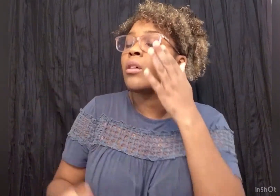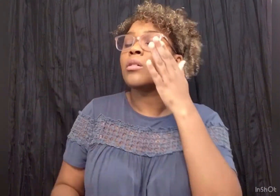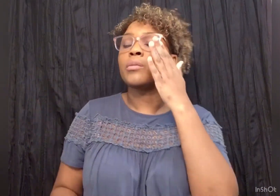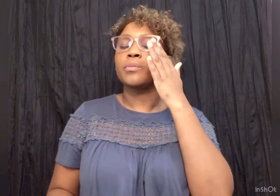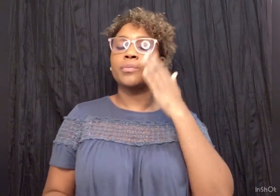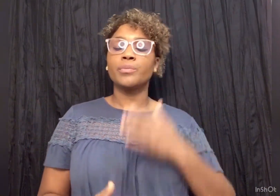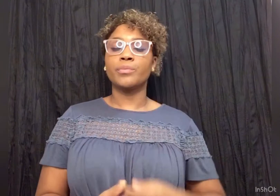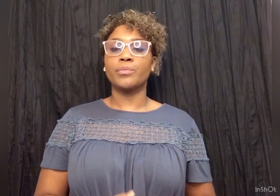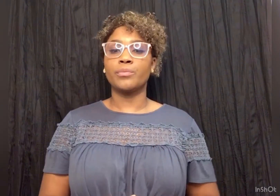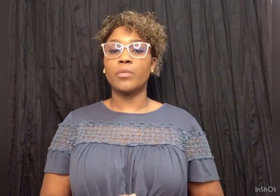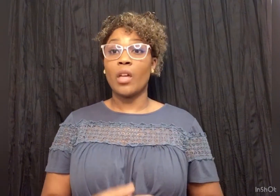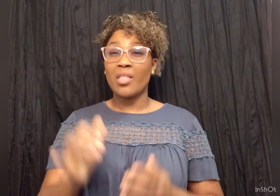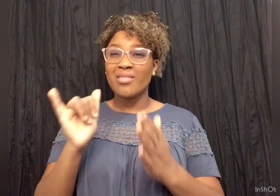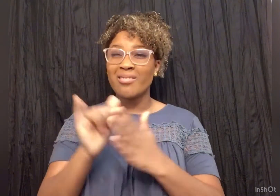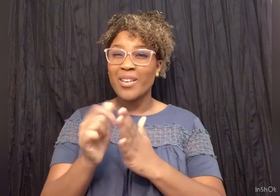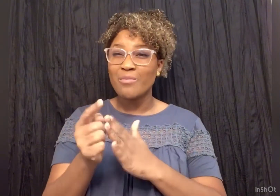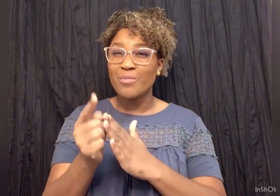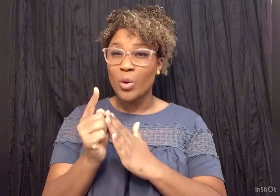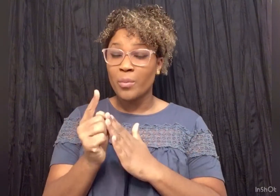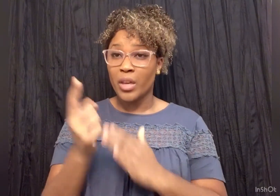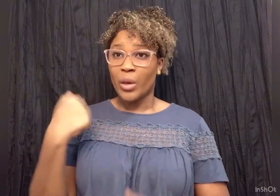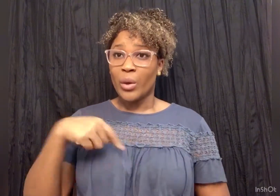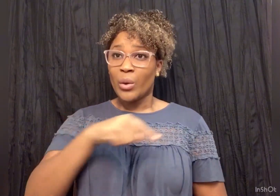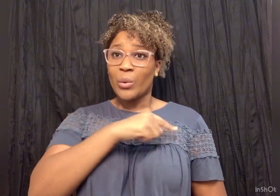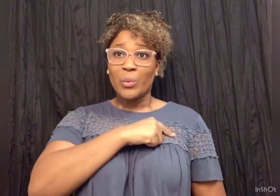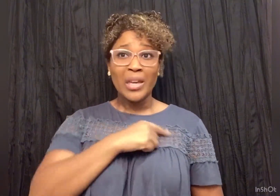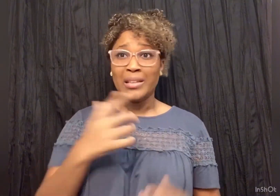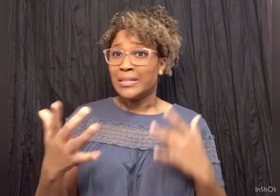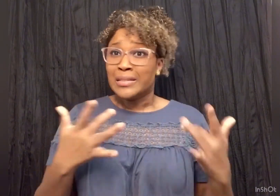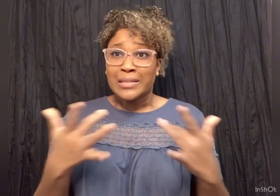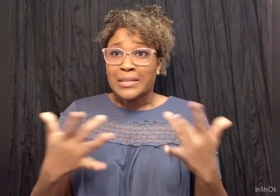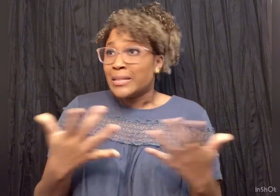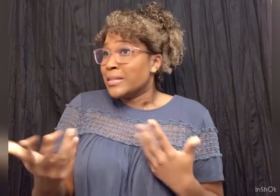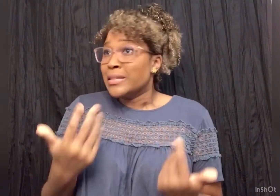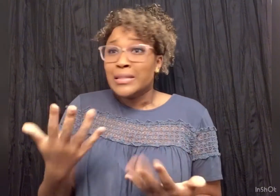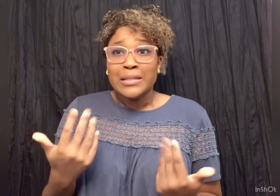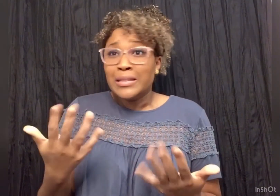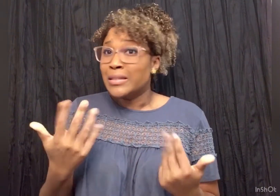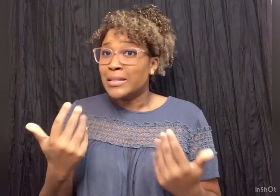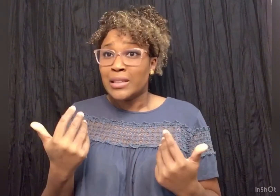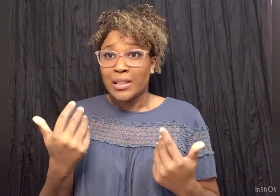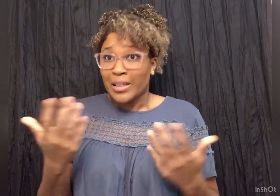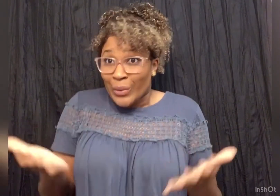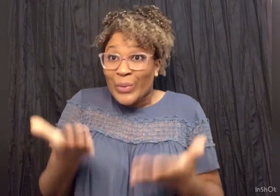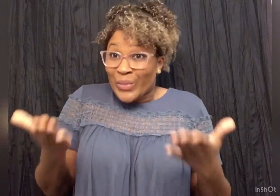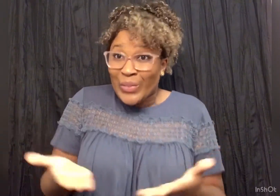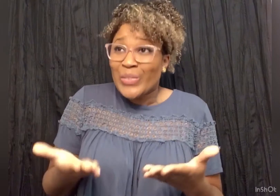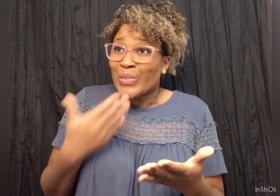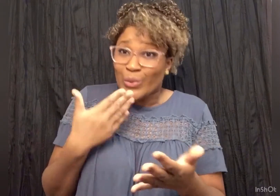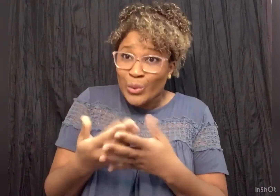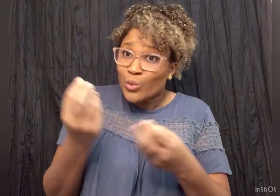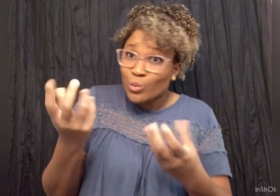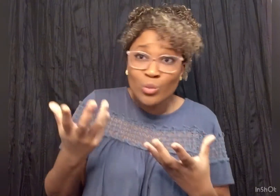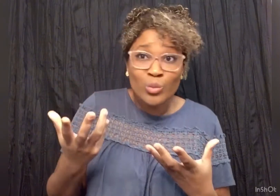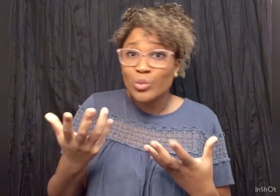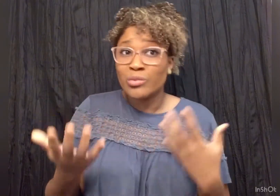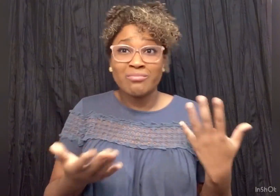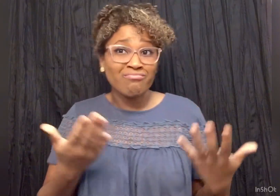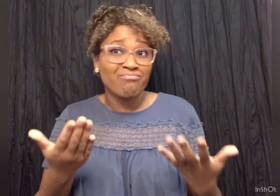At that moment, we were so anxious to hear something encouraging, a few words telling us that there